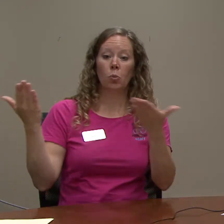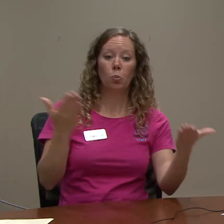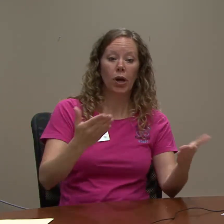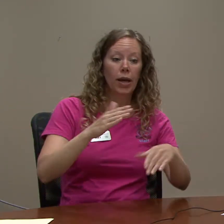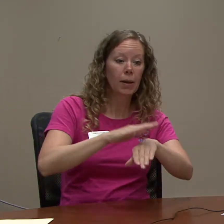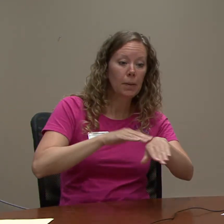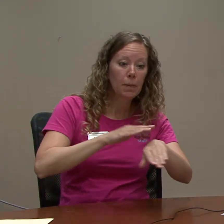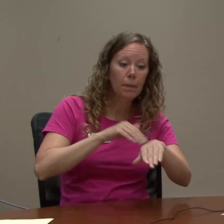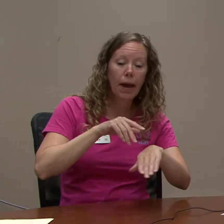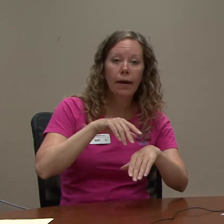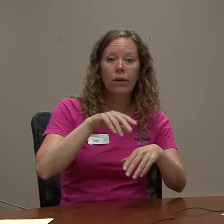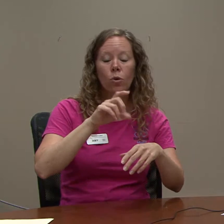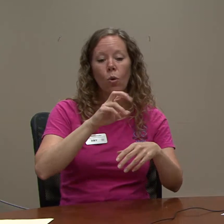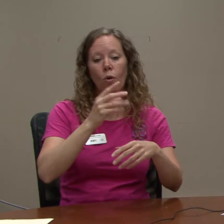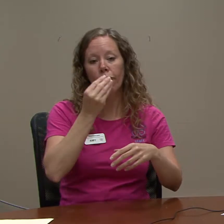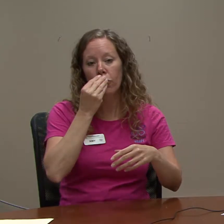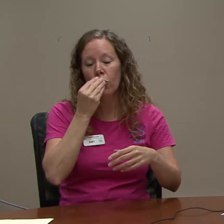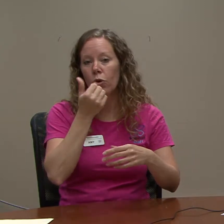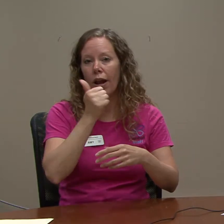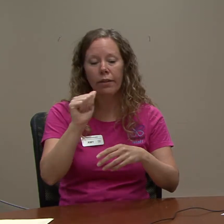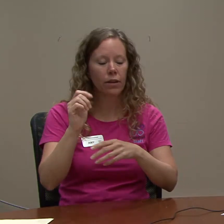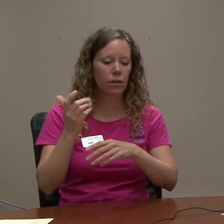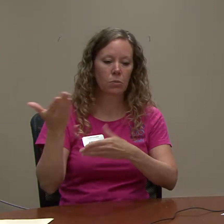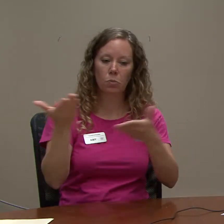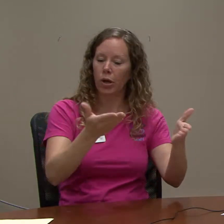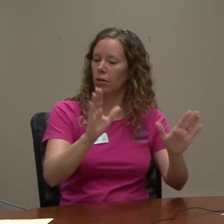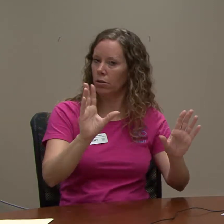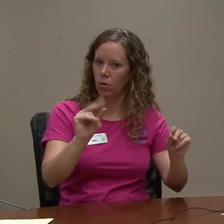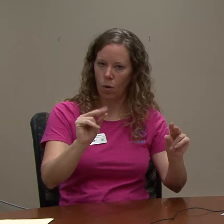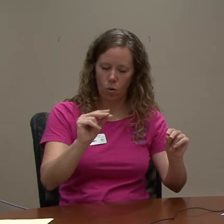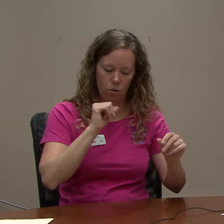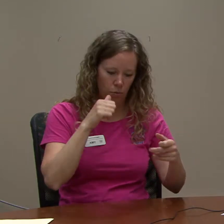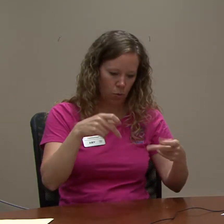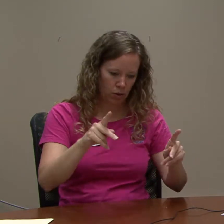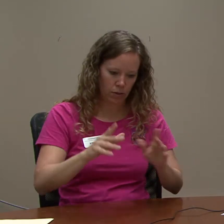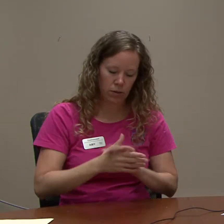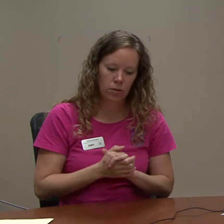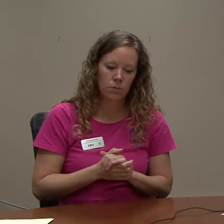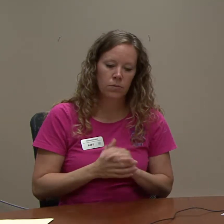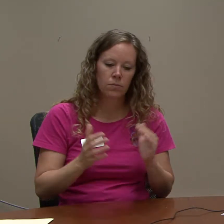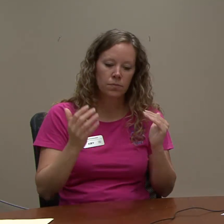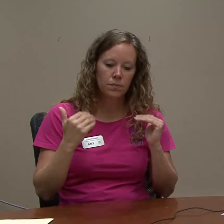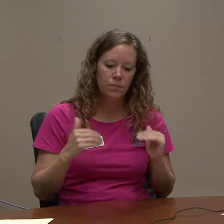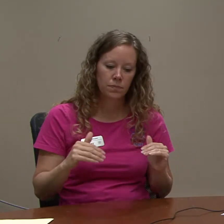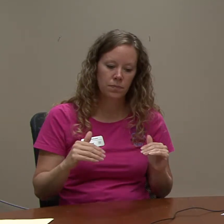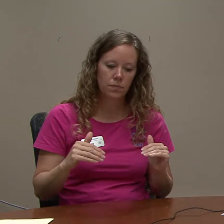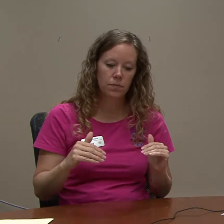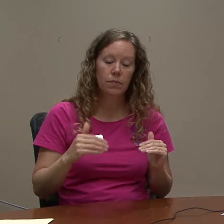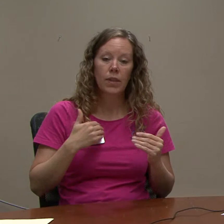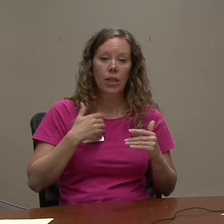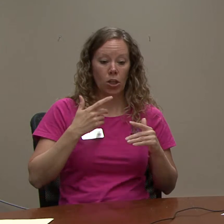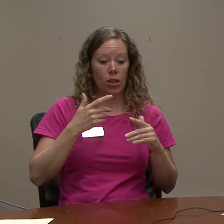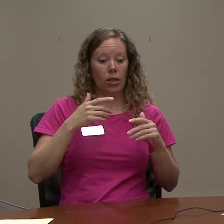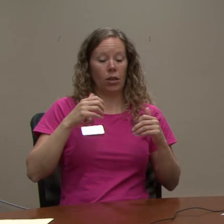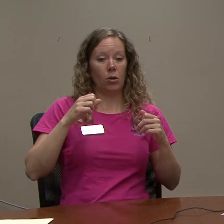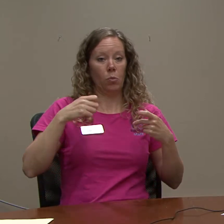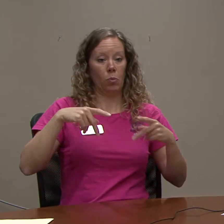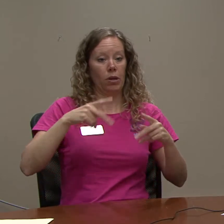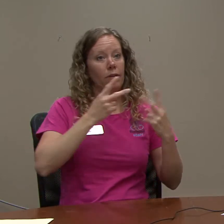visit. Outside visitors will not be allowed into the home and not be permitted to use the home's